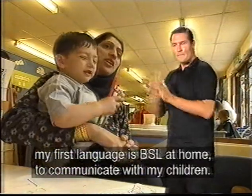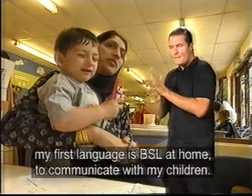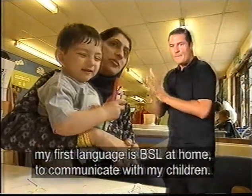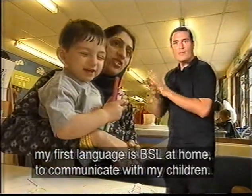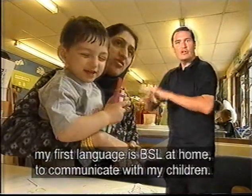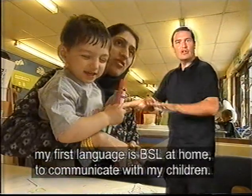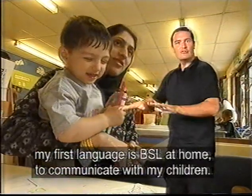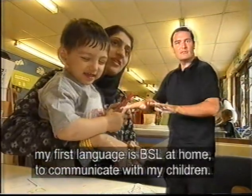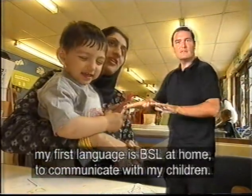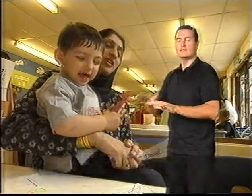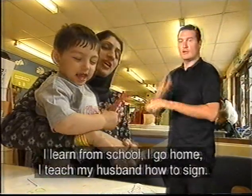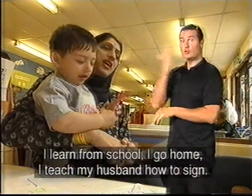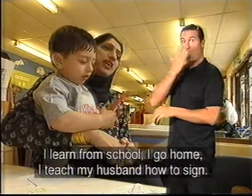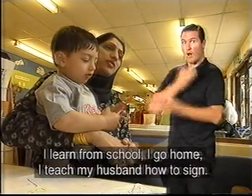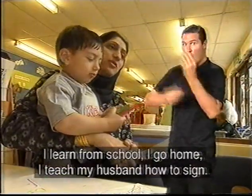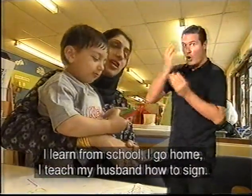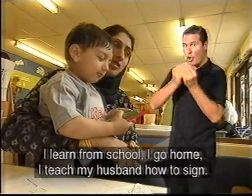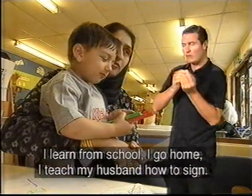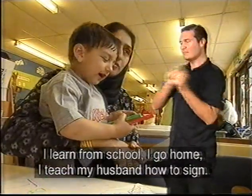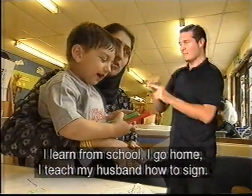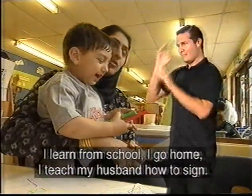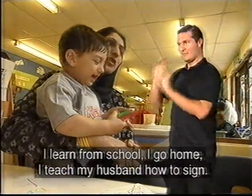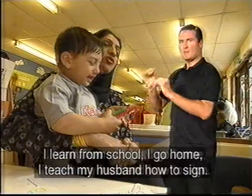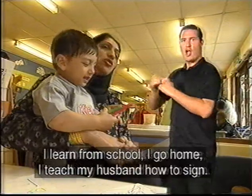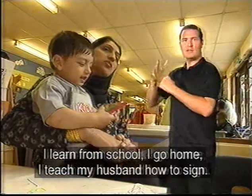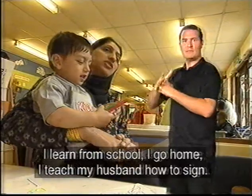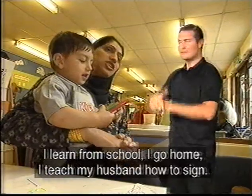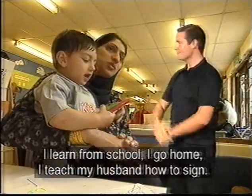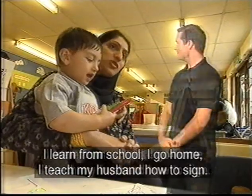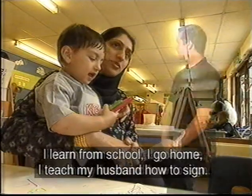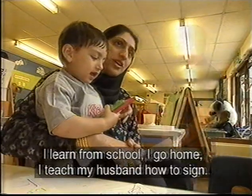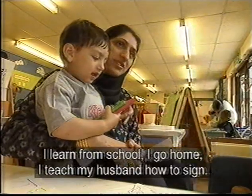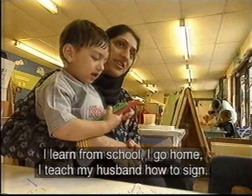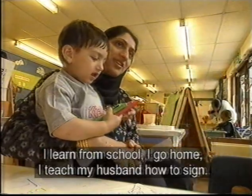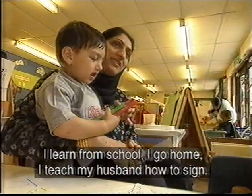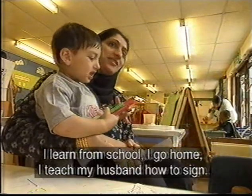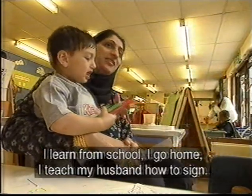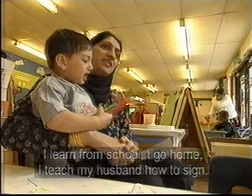with my children. I learn from school, I go home, I teach my husband how to sign.